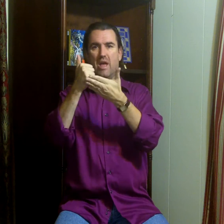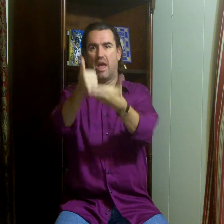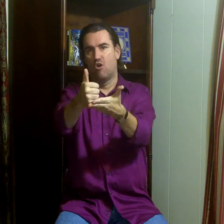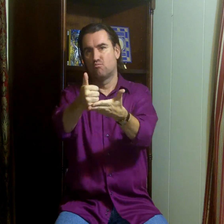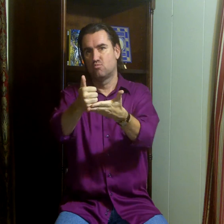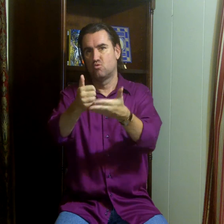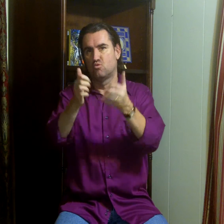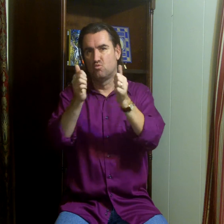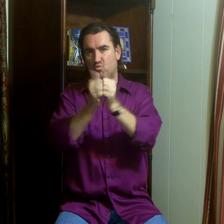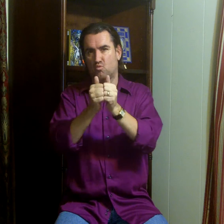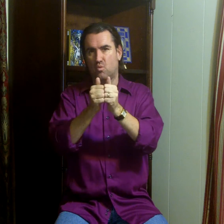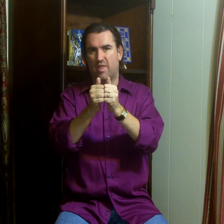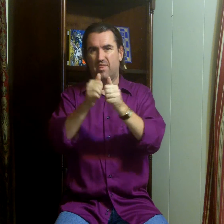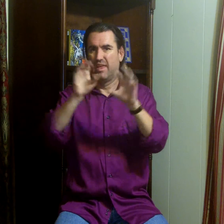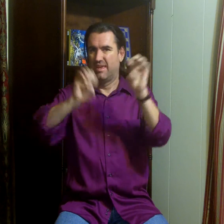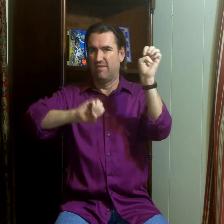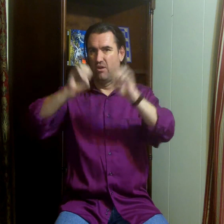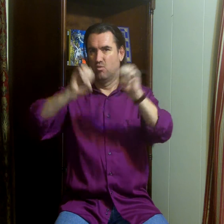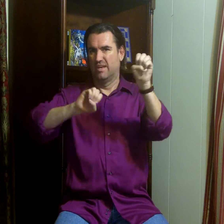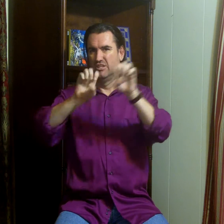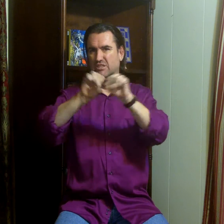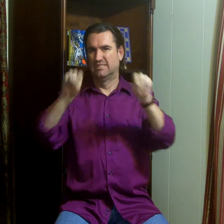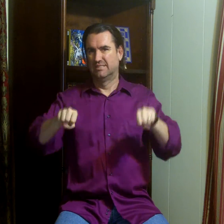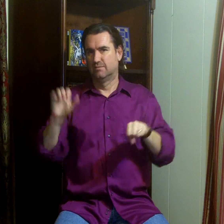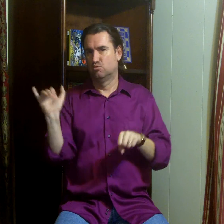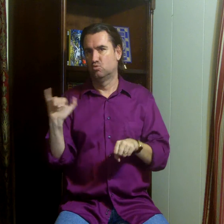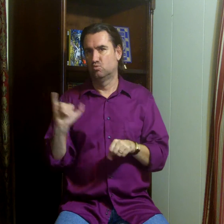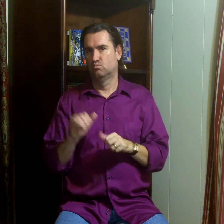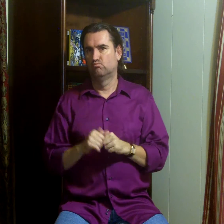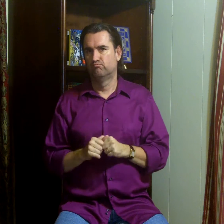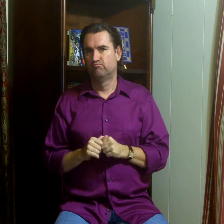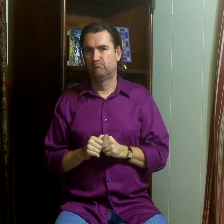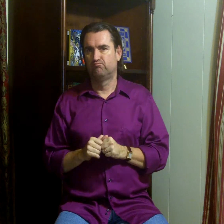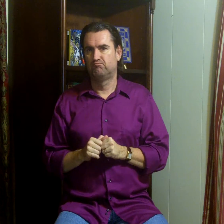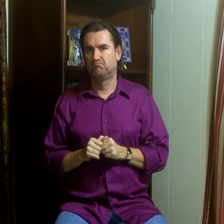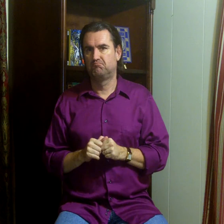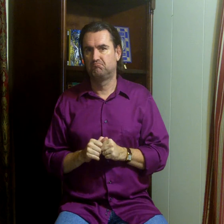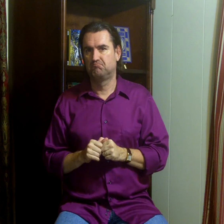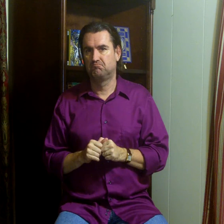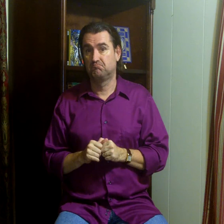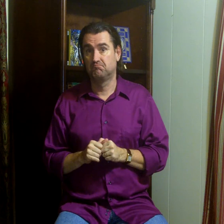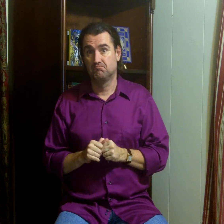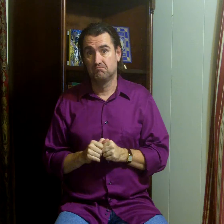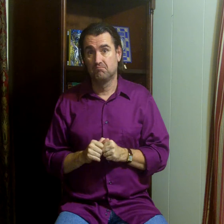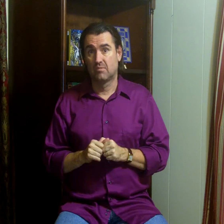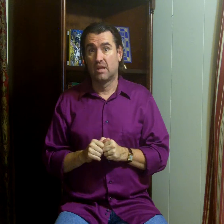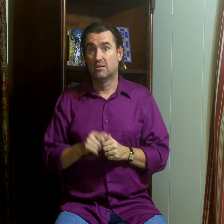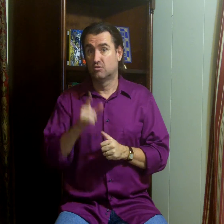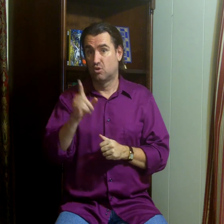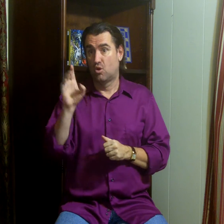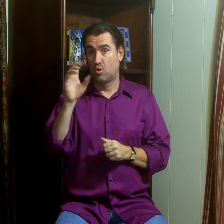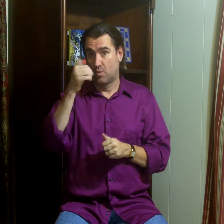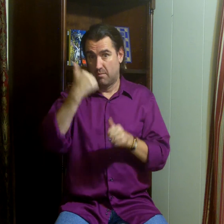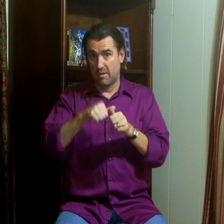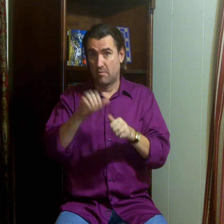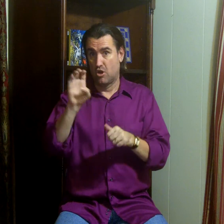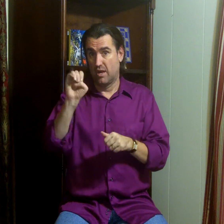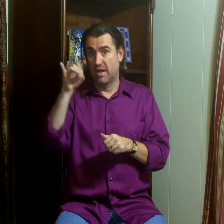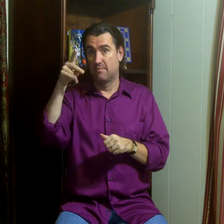on, so kind of keep your eyes posted here for that. But know that EIPA is a good